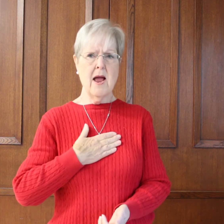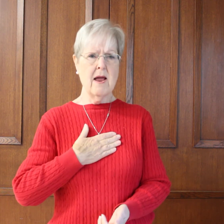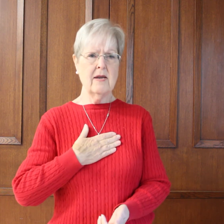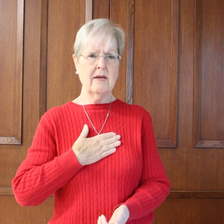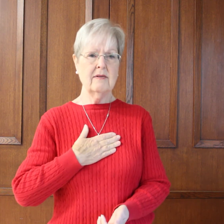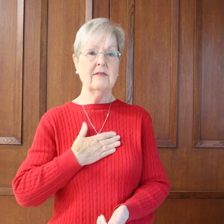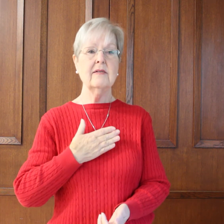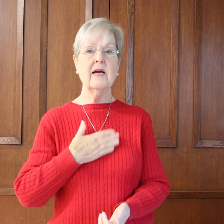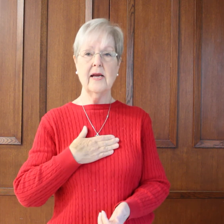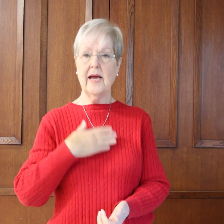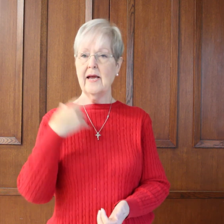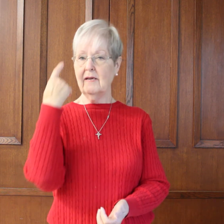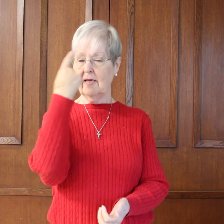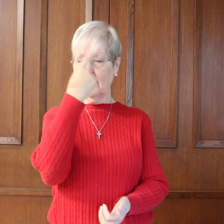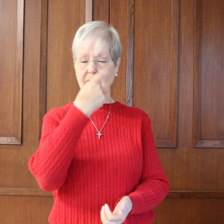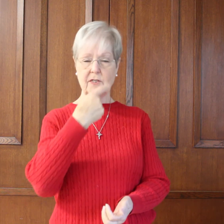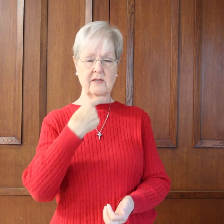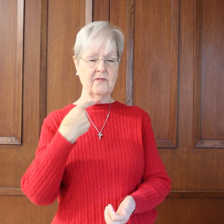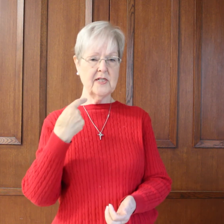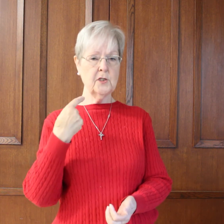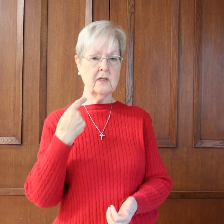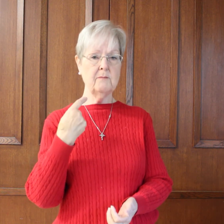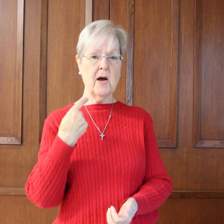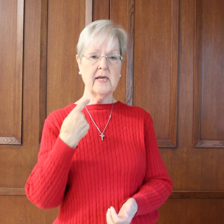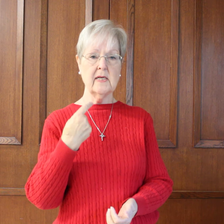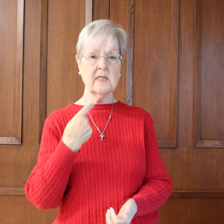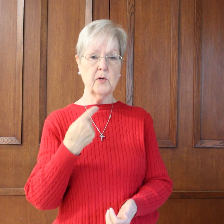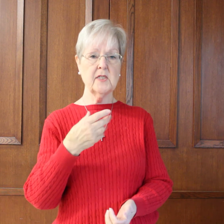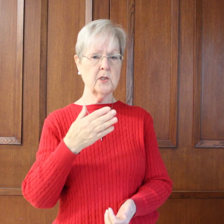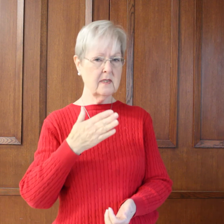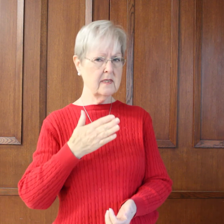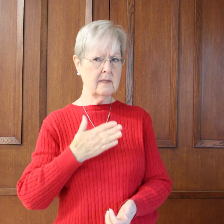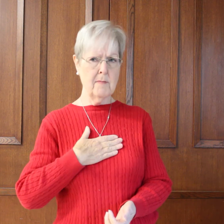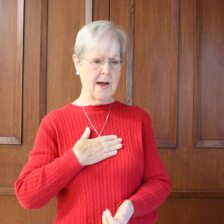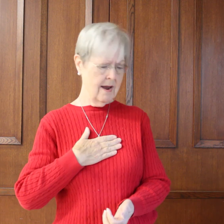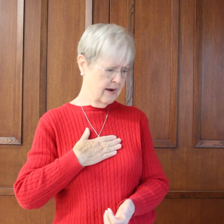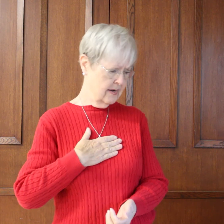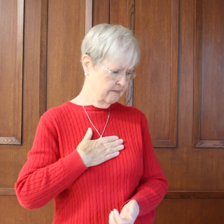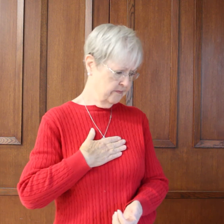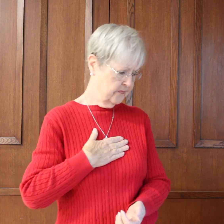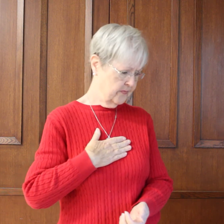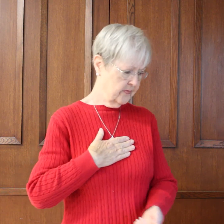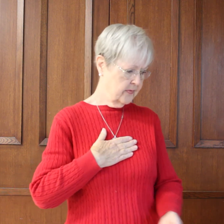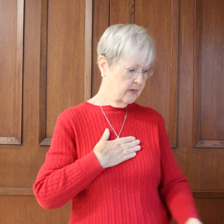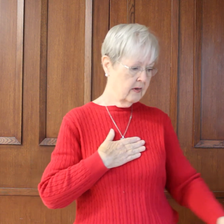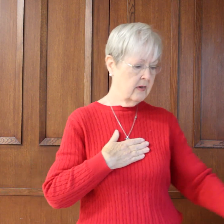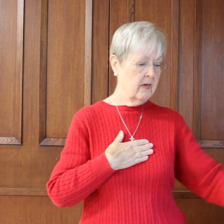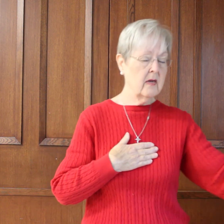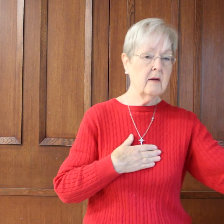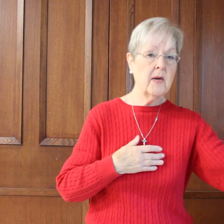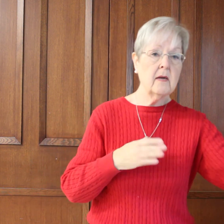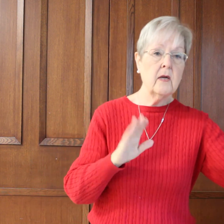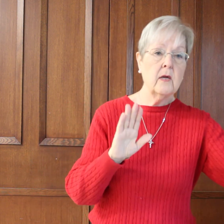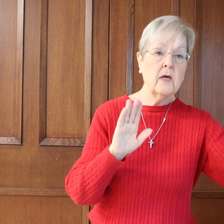mine. Again, it goes to the facial and body expressions. It's mine. How about